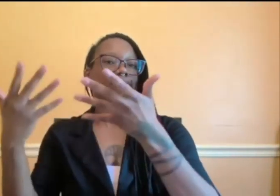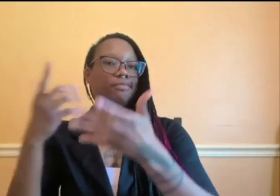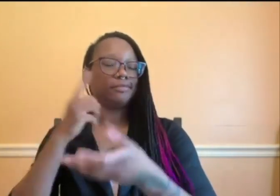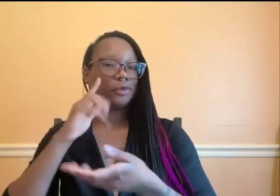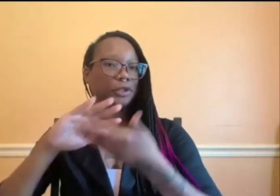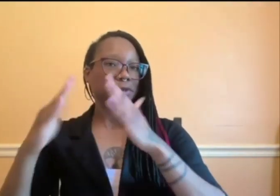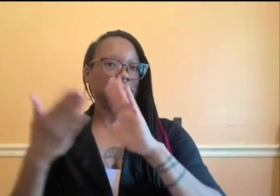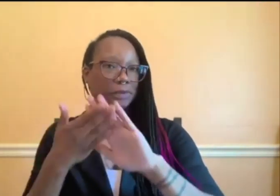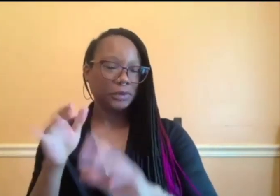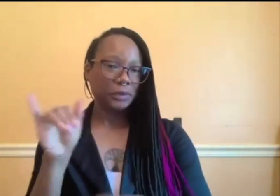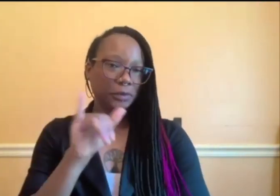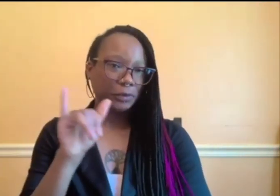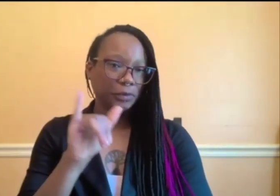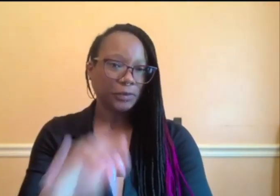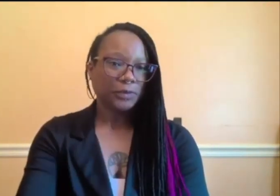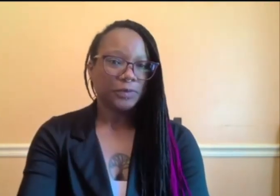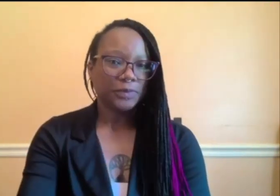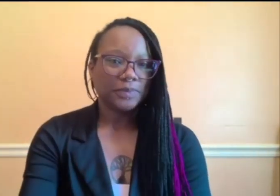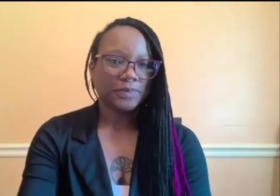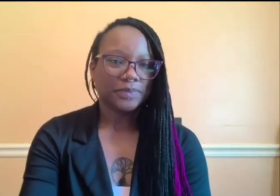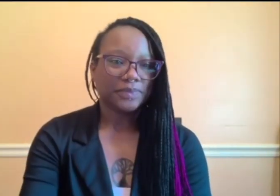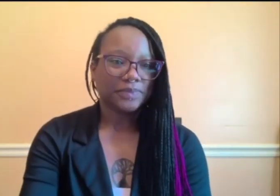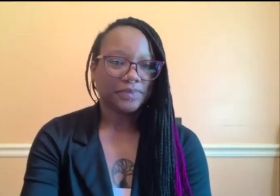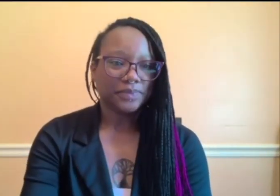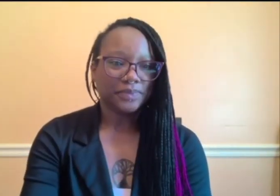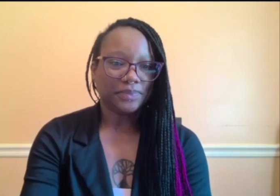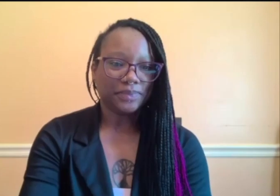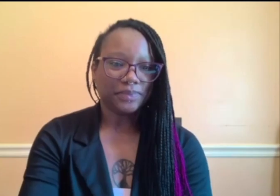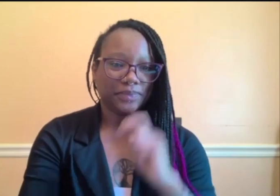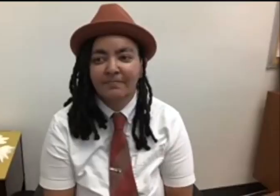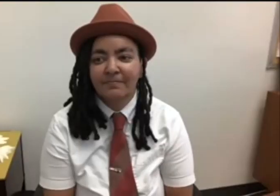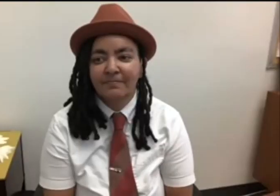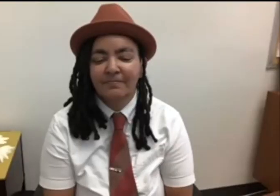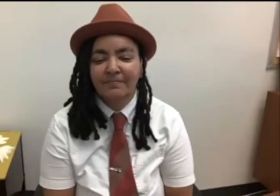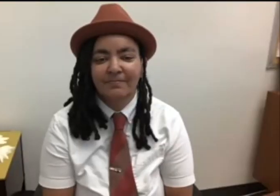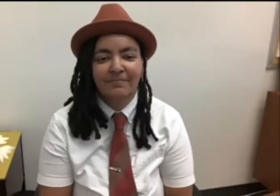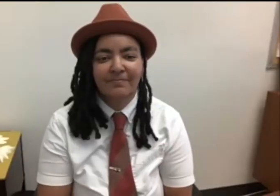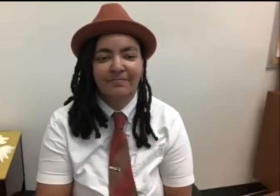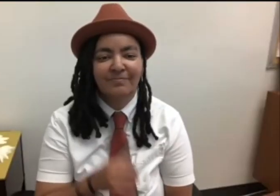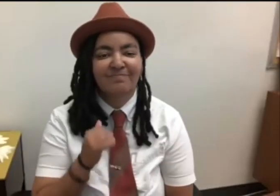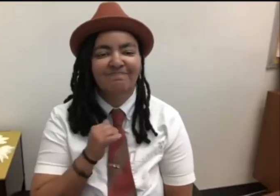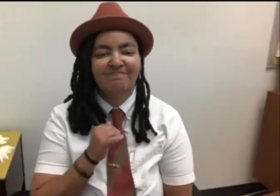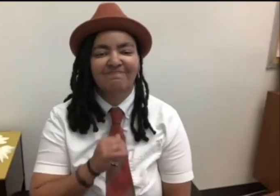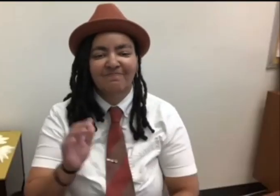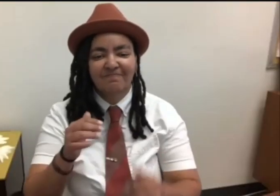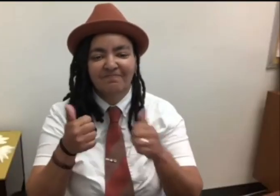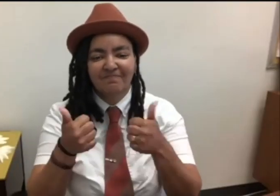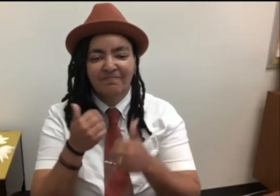everyone in this process, I think will help to uplift those Black deaf students as you connect them with the community.